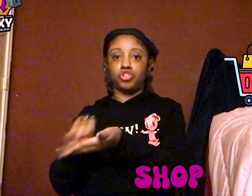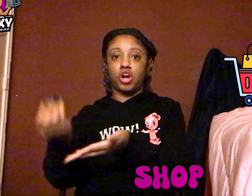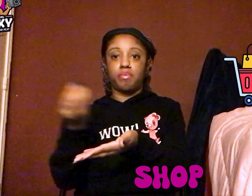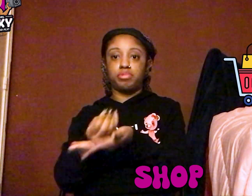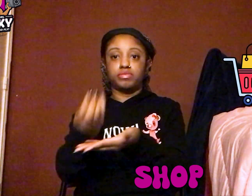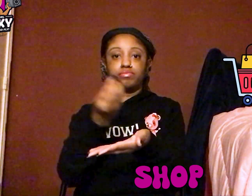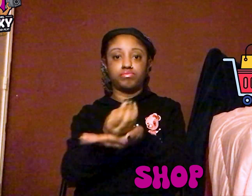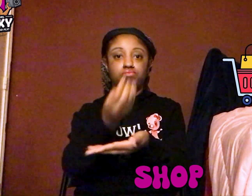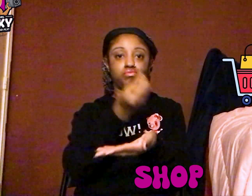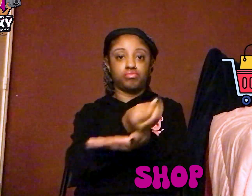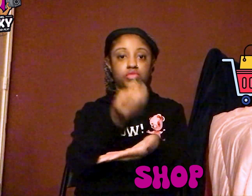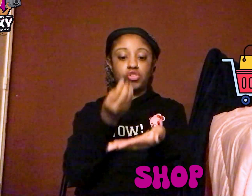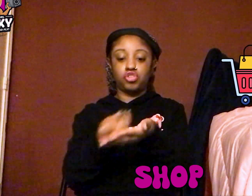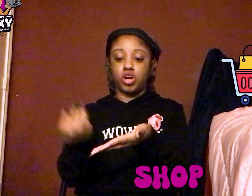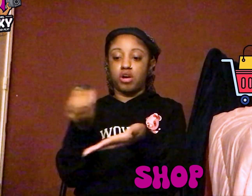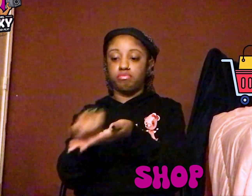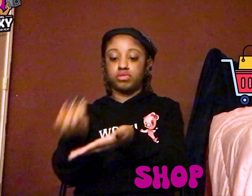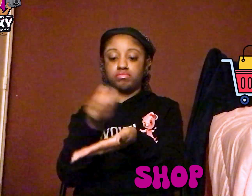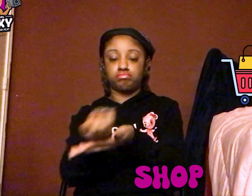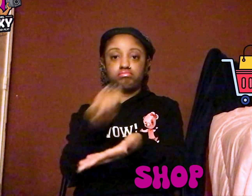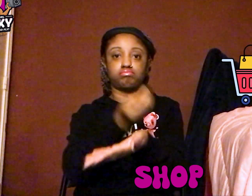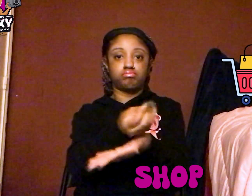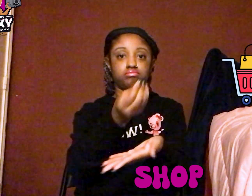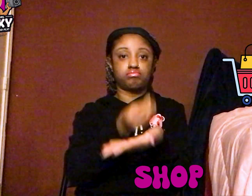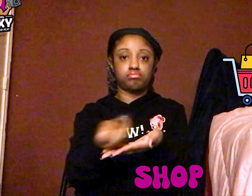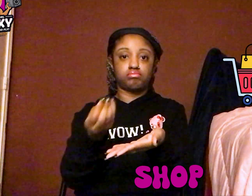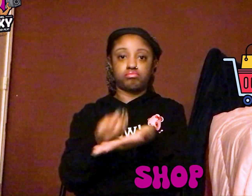shop. Shop.